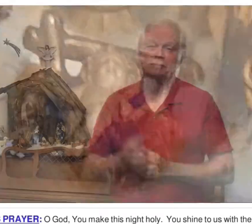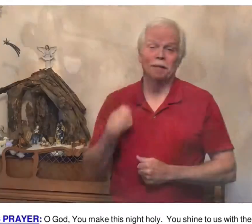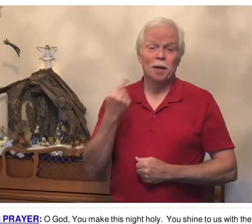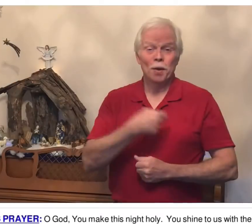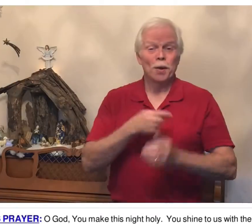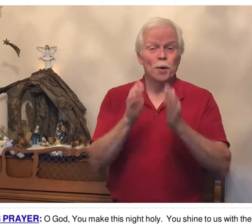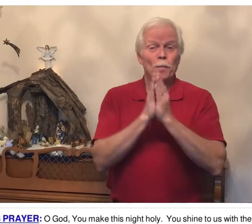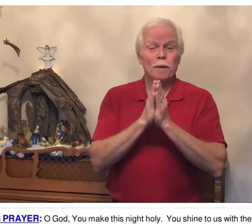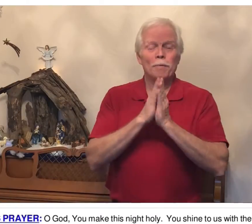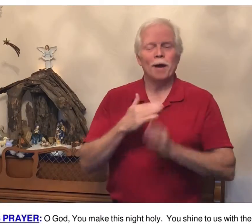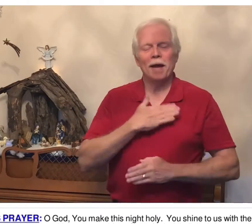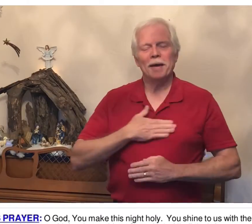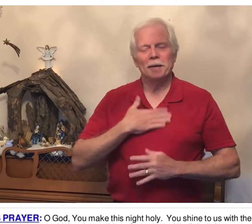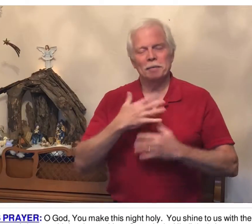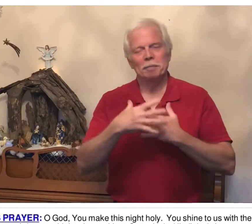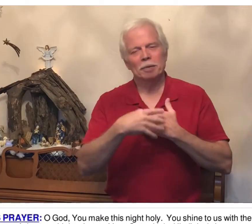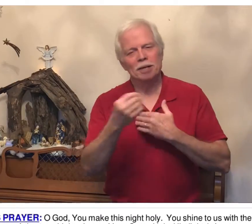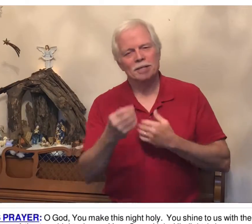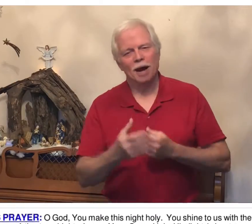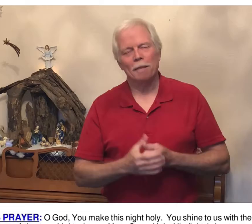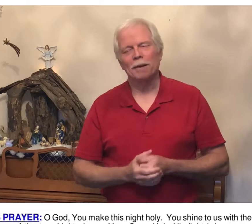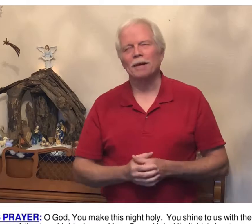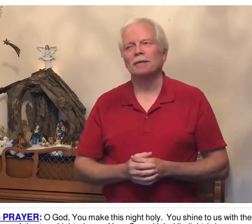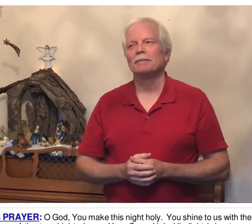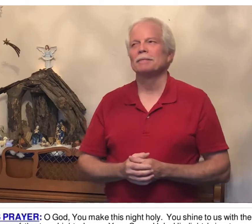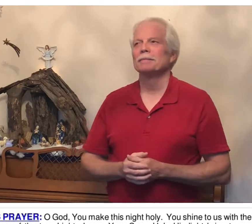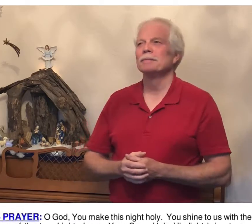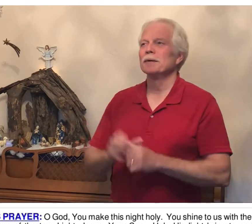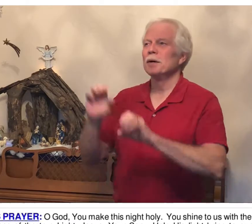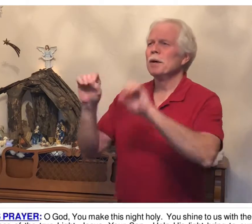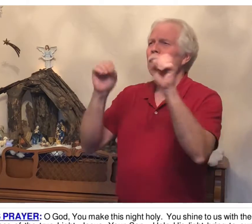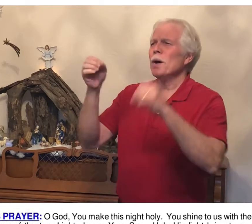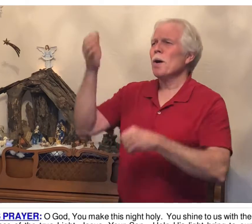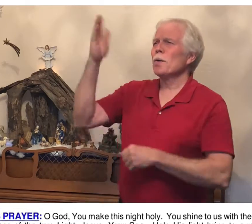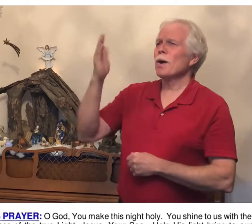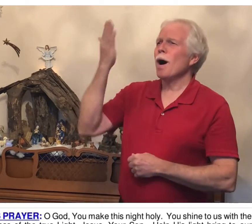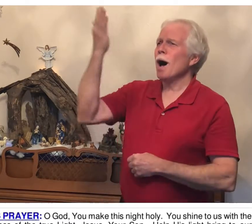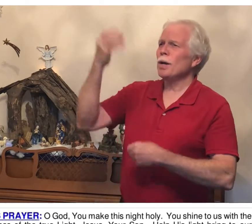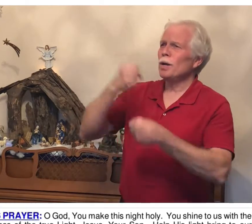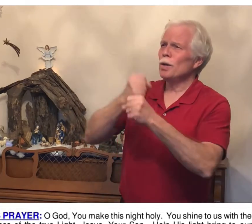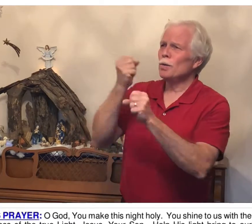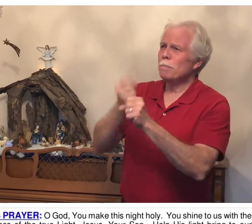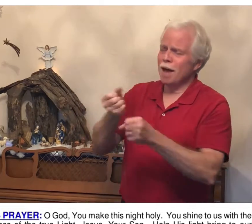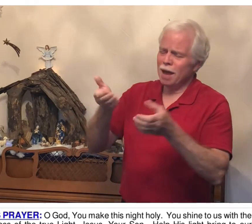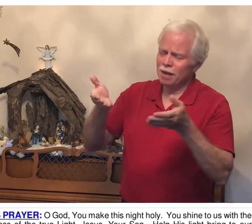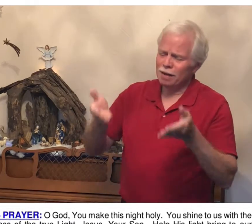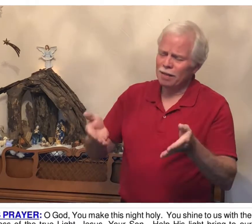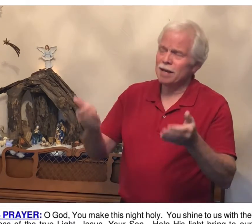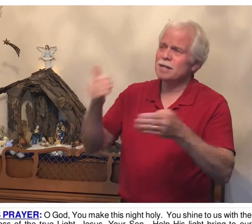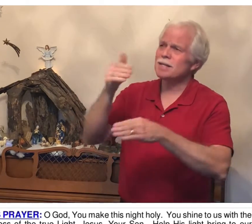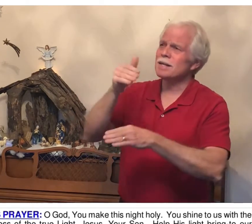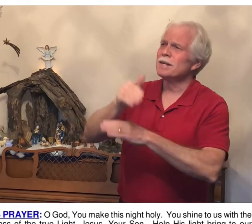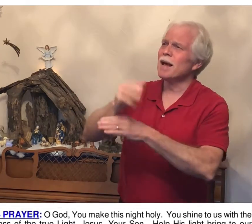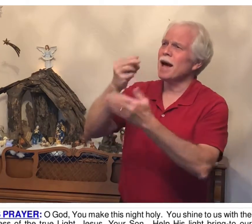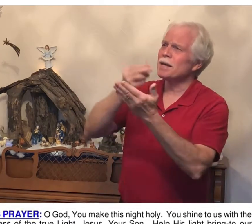We pray. Please copy. Oh God, you made this night